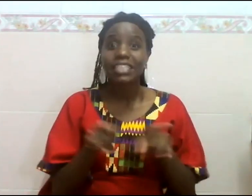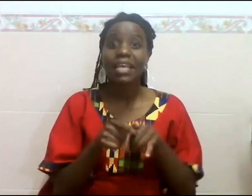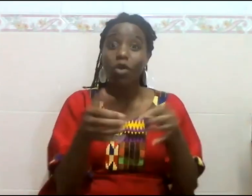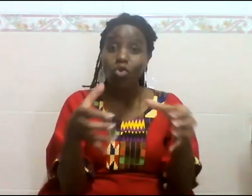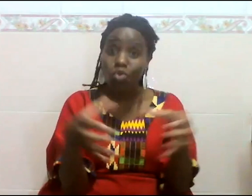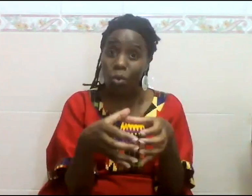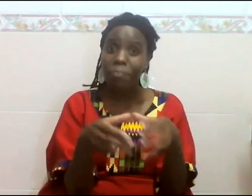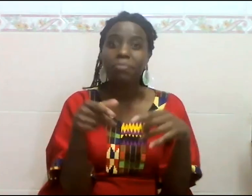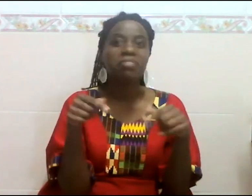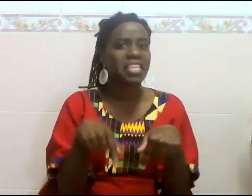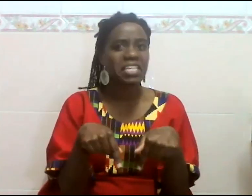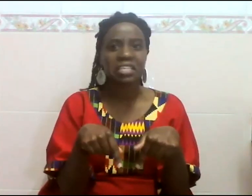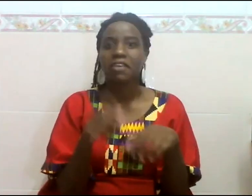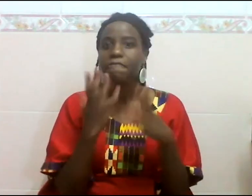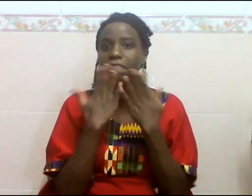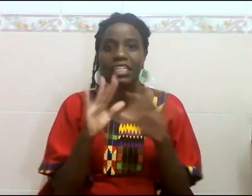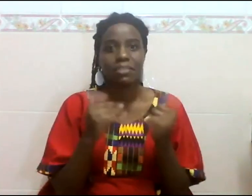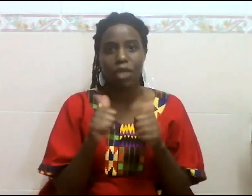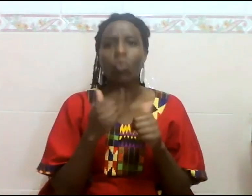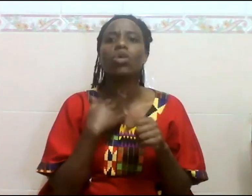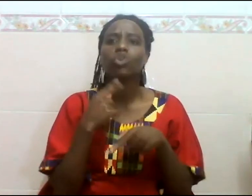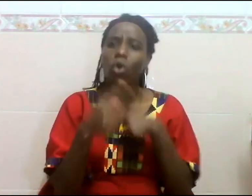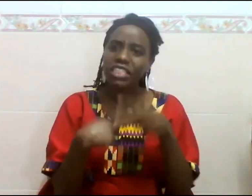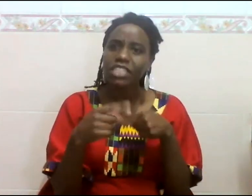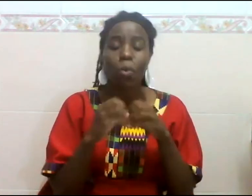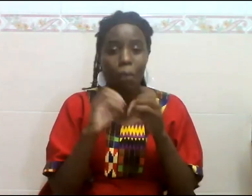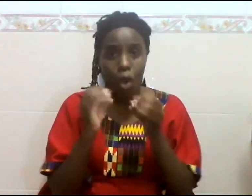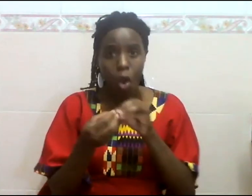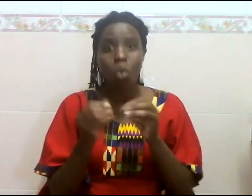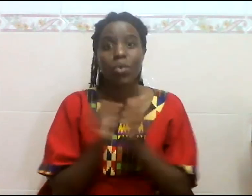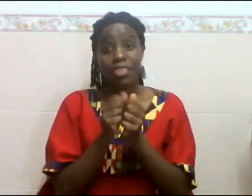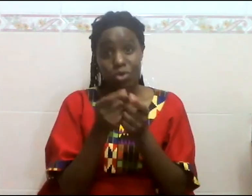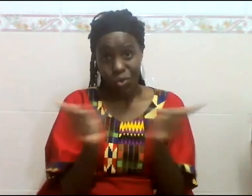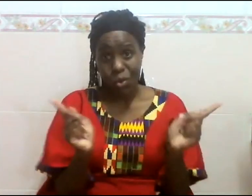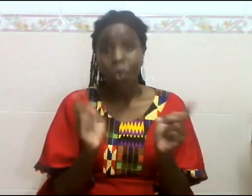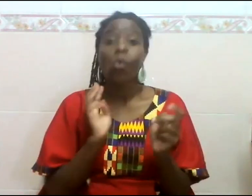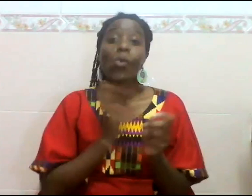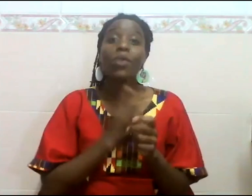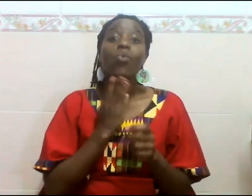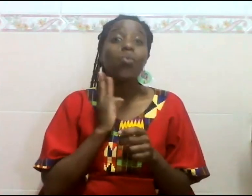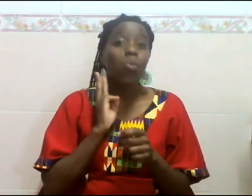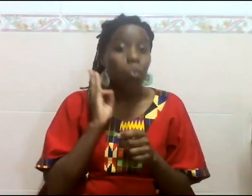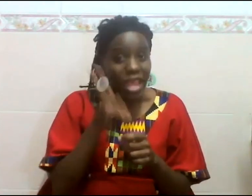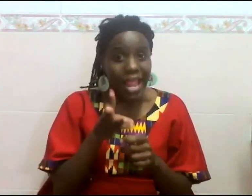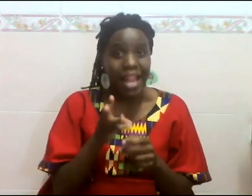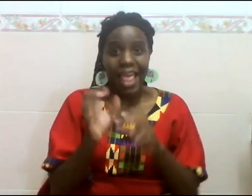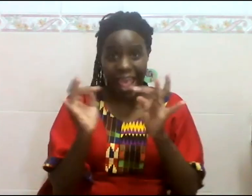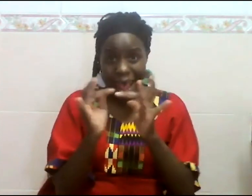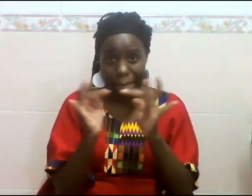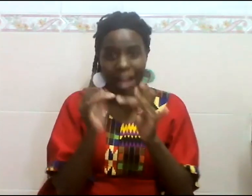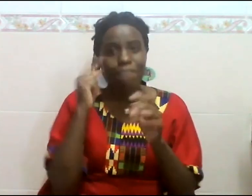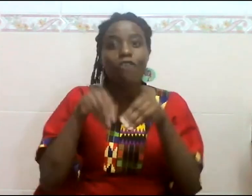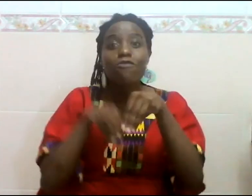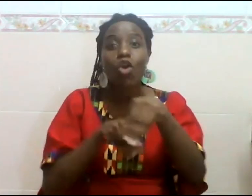here. We want to do more with you all. So we're going to send you an email to follow up, and whoever